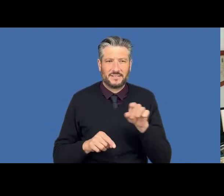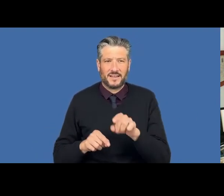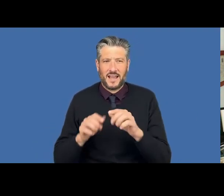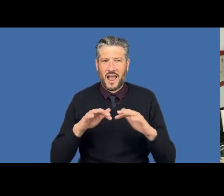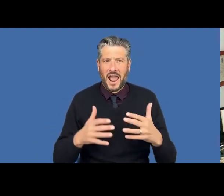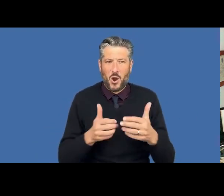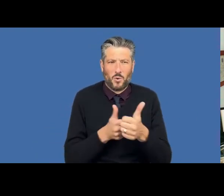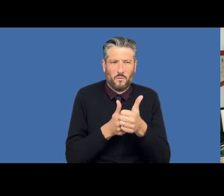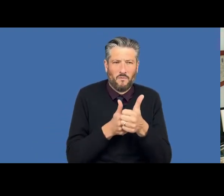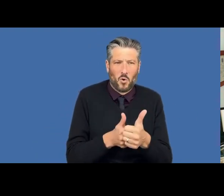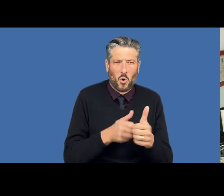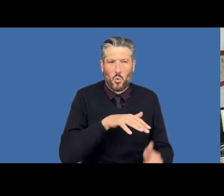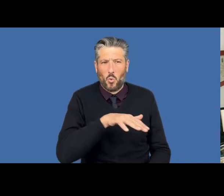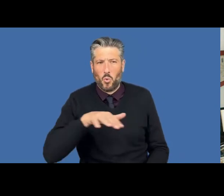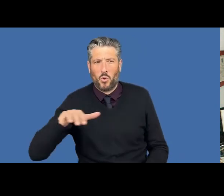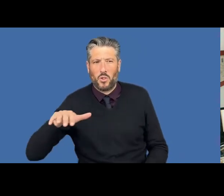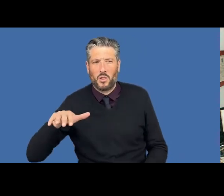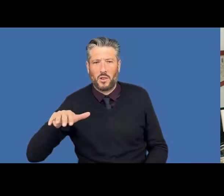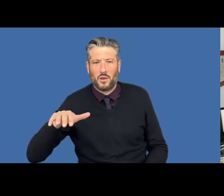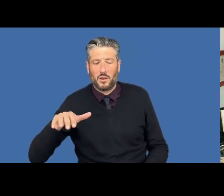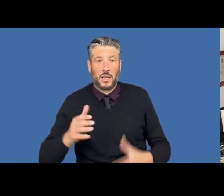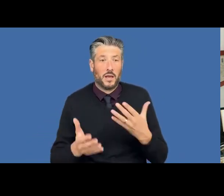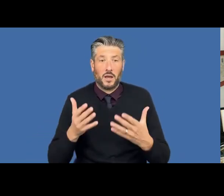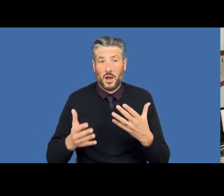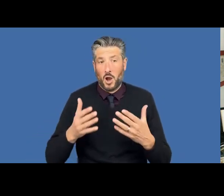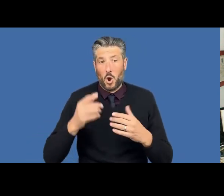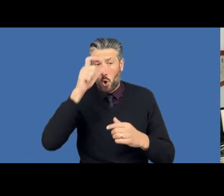within cognitive accessibility that may conflict. So that